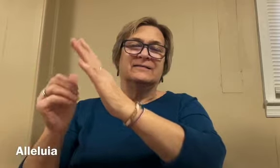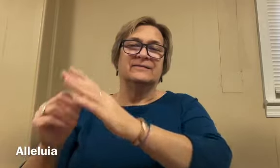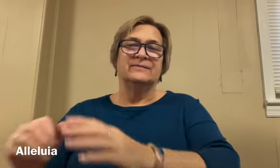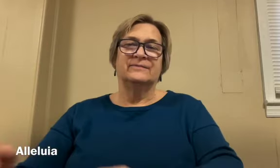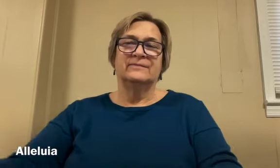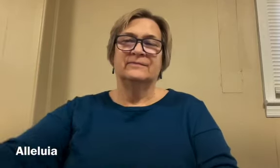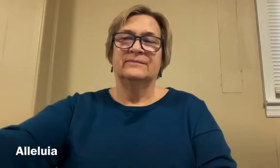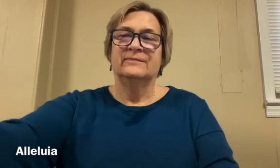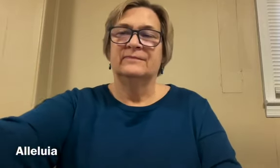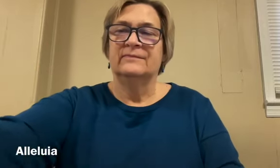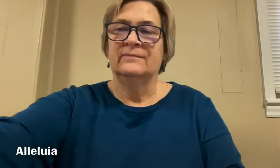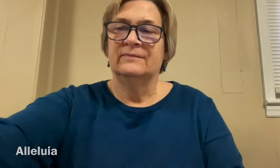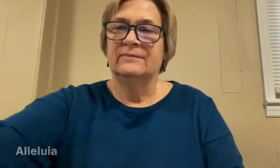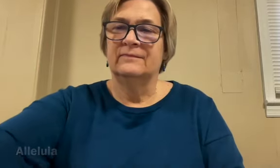alleluia.